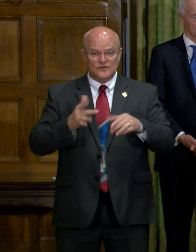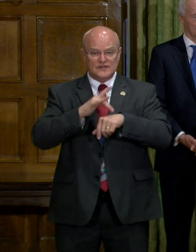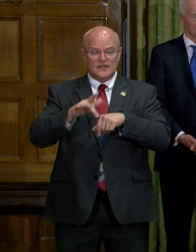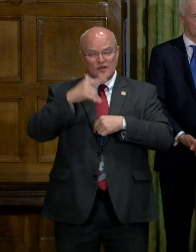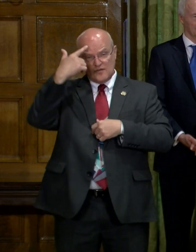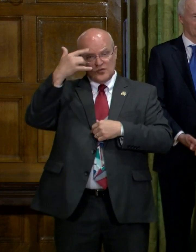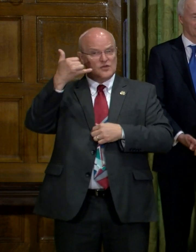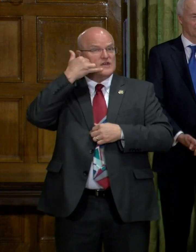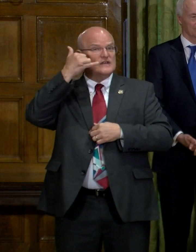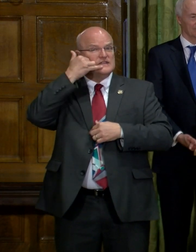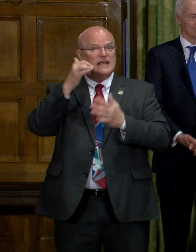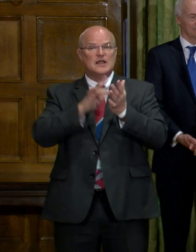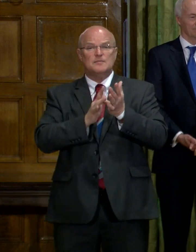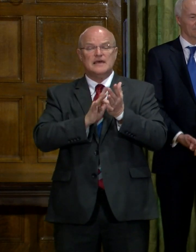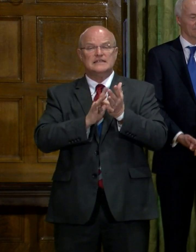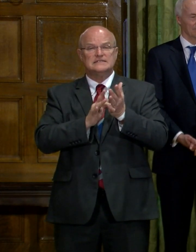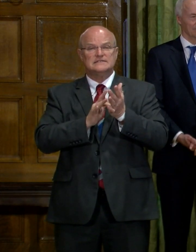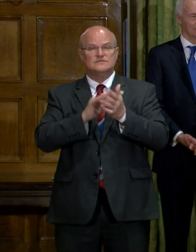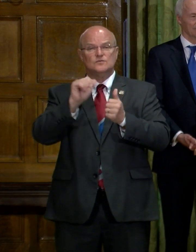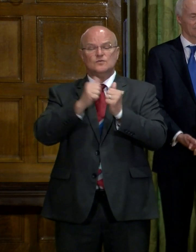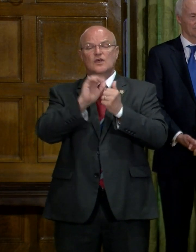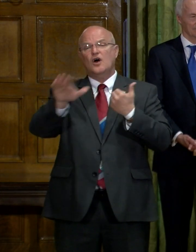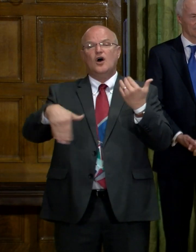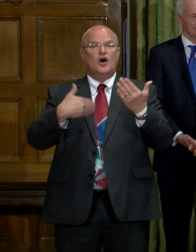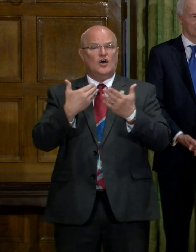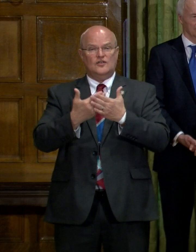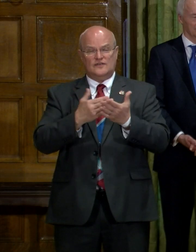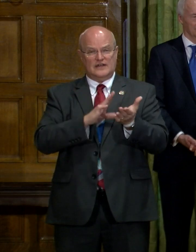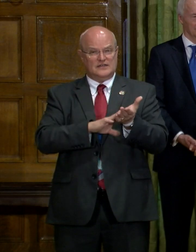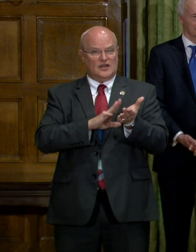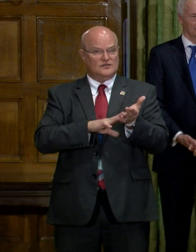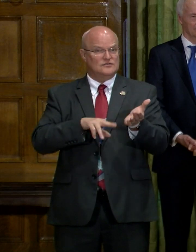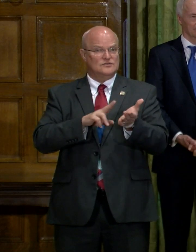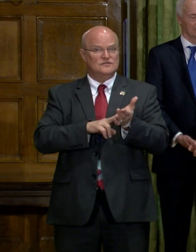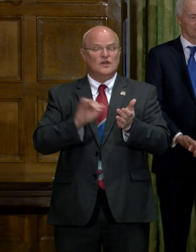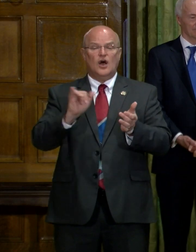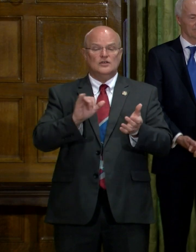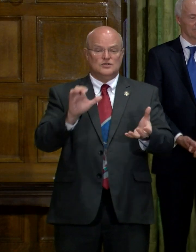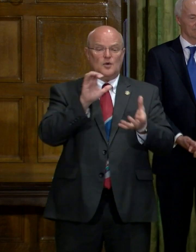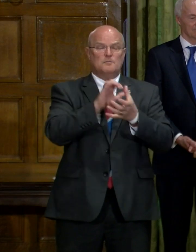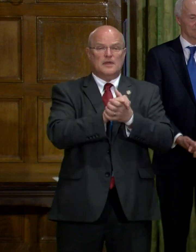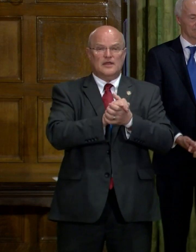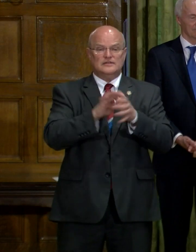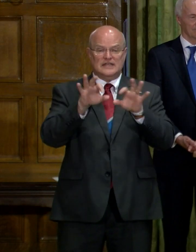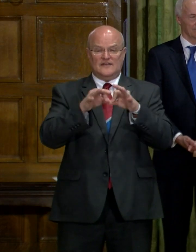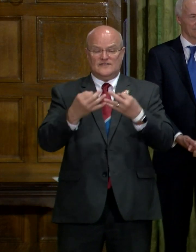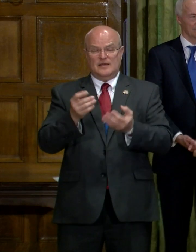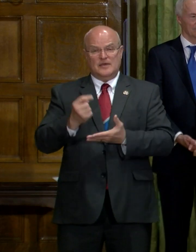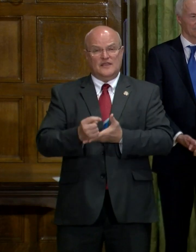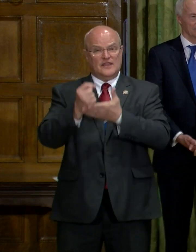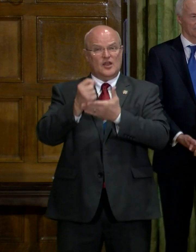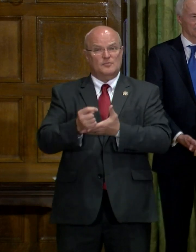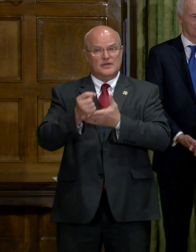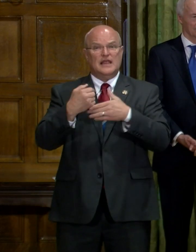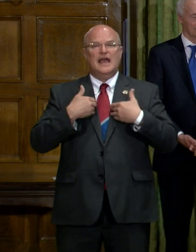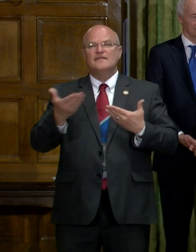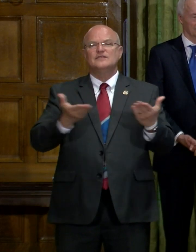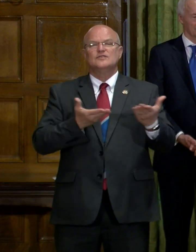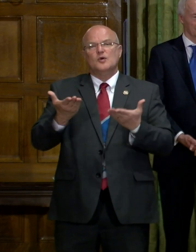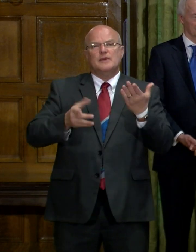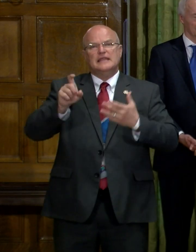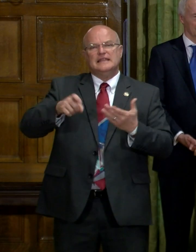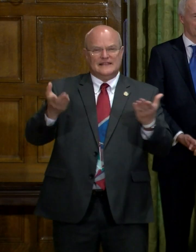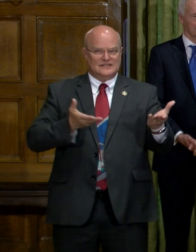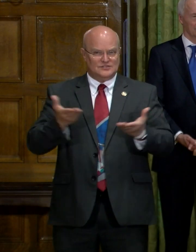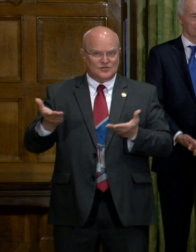through telemedicine with all of our providers. It also includes marriage and family therapy, so you can have that service and you may need